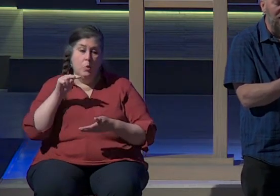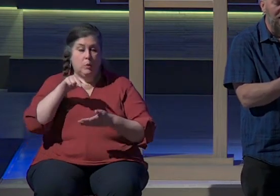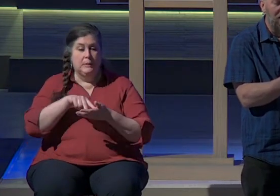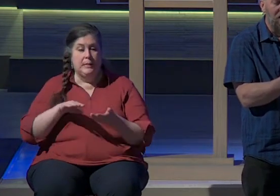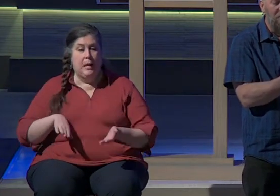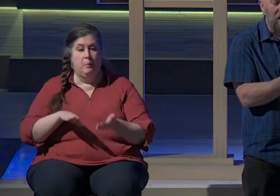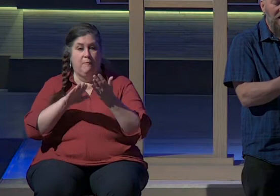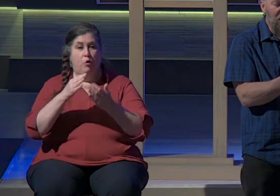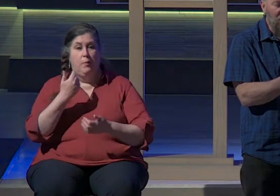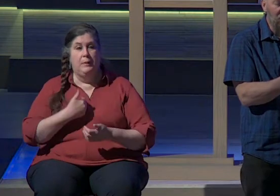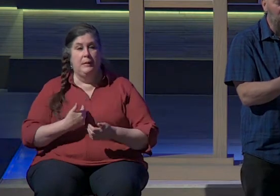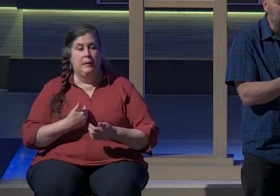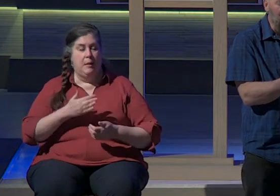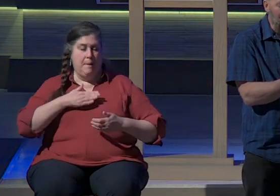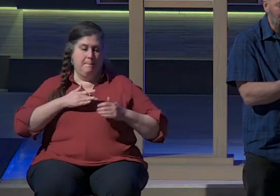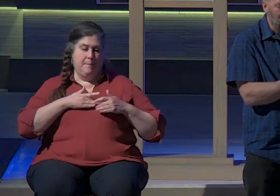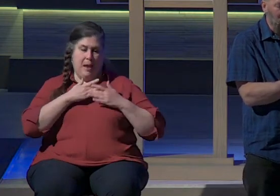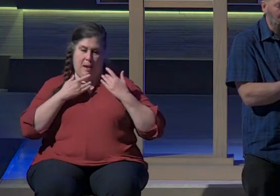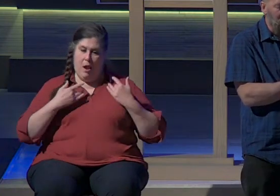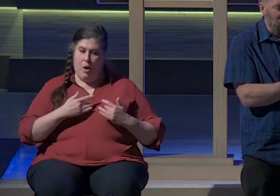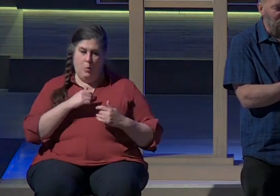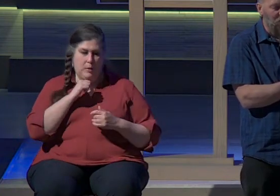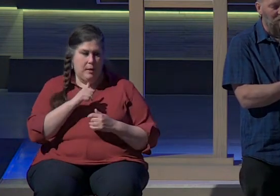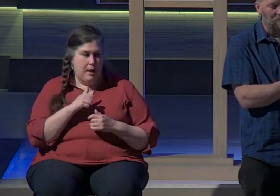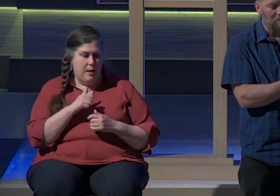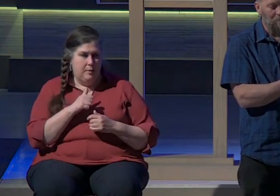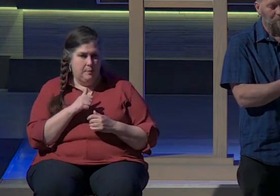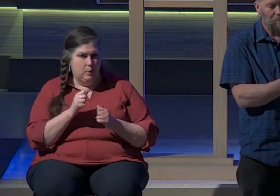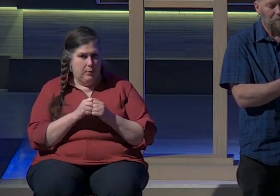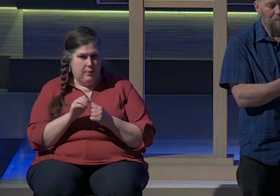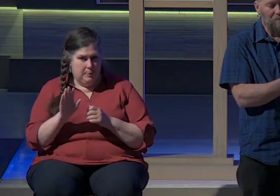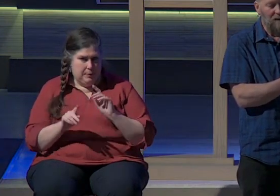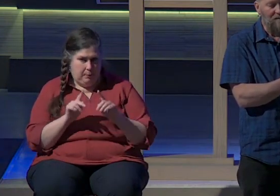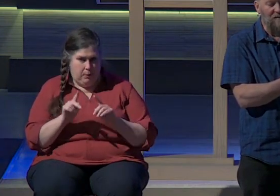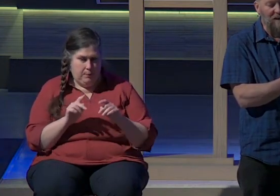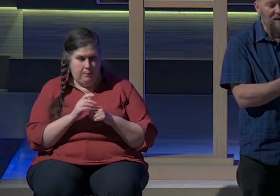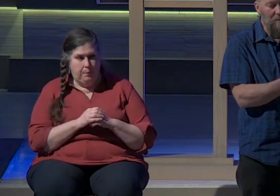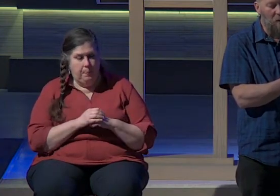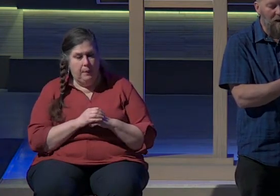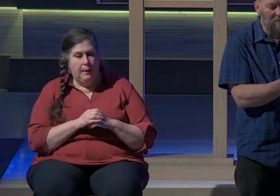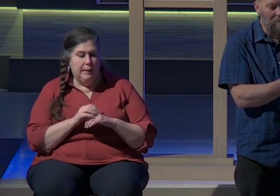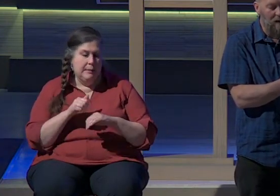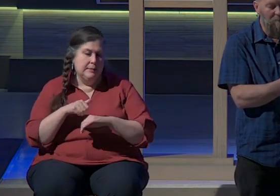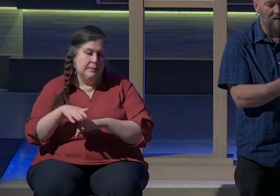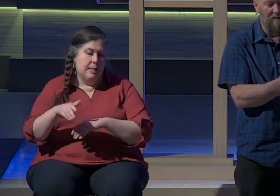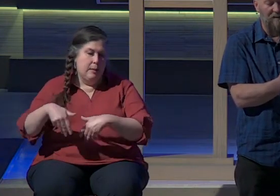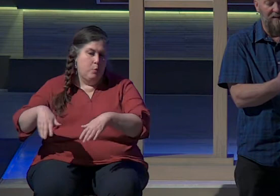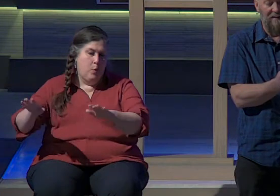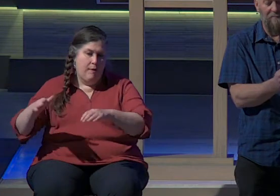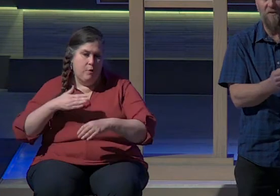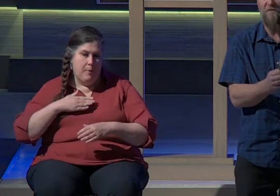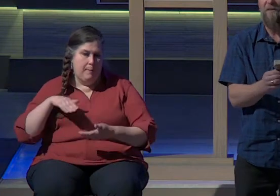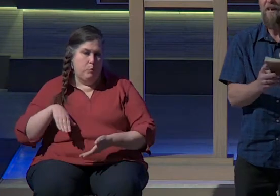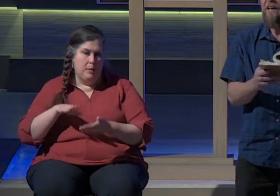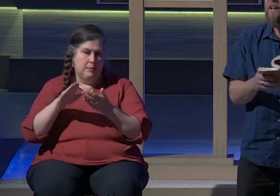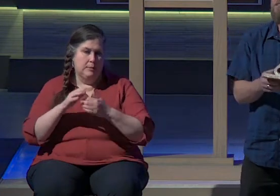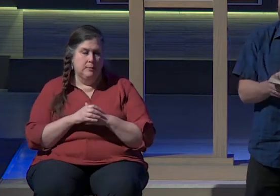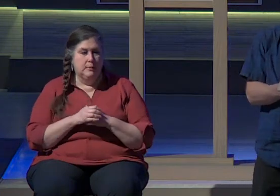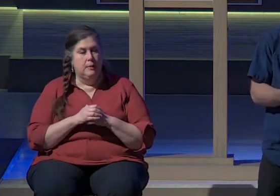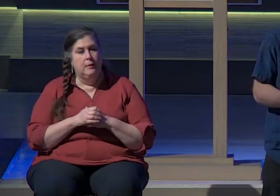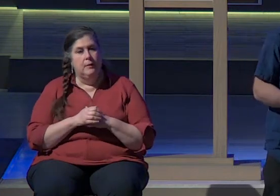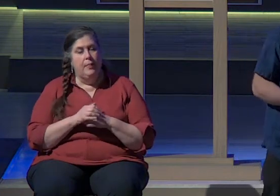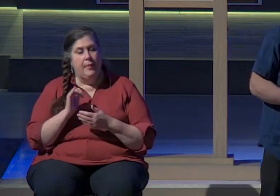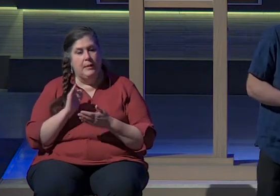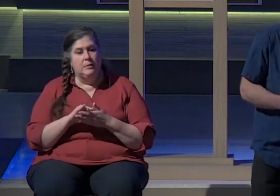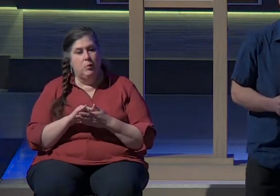me, my heart would not be with this people. Send them away from my presence and let them go. And so